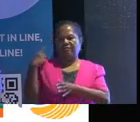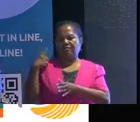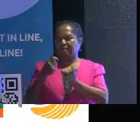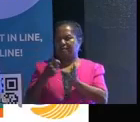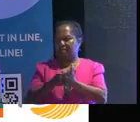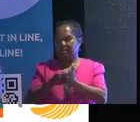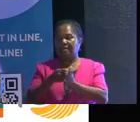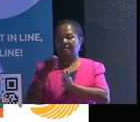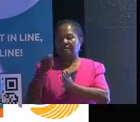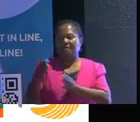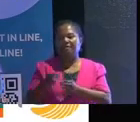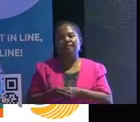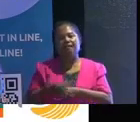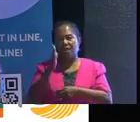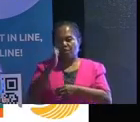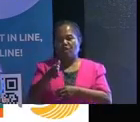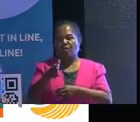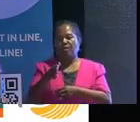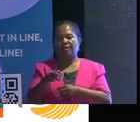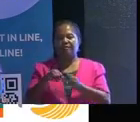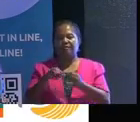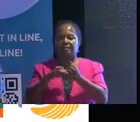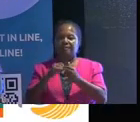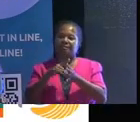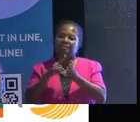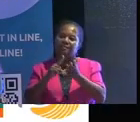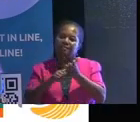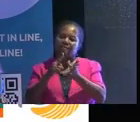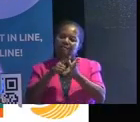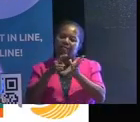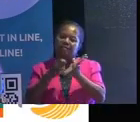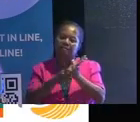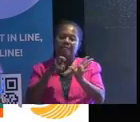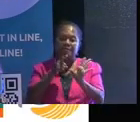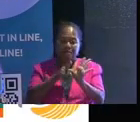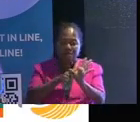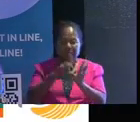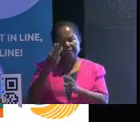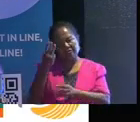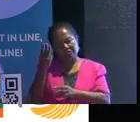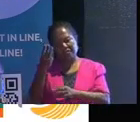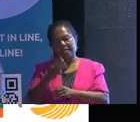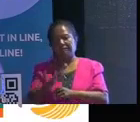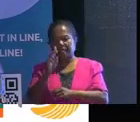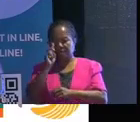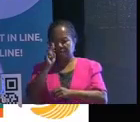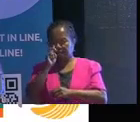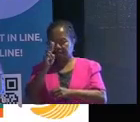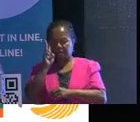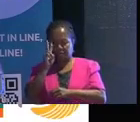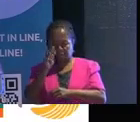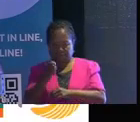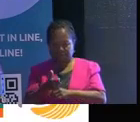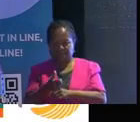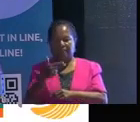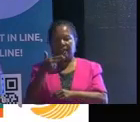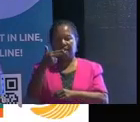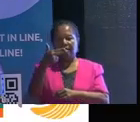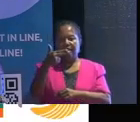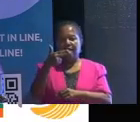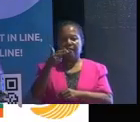the normal salary, someone with a normal salary with 3 dependents of 800